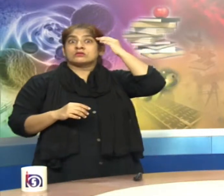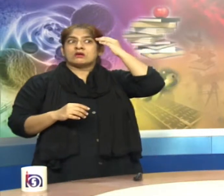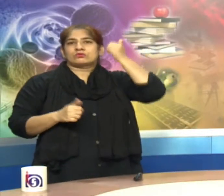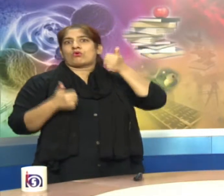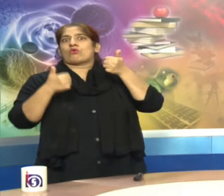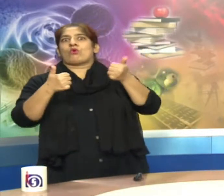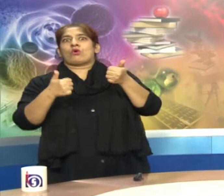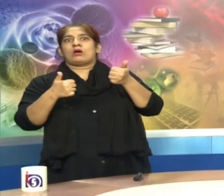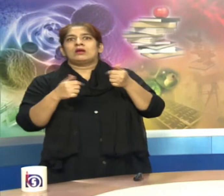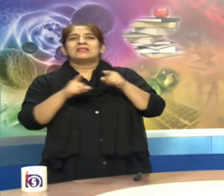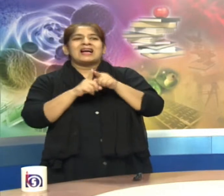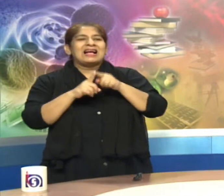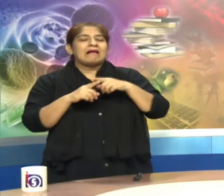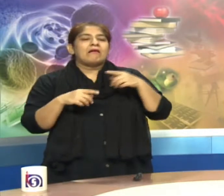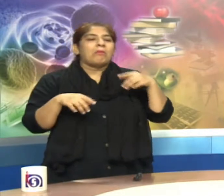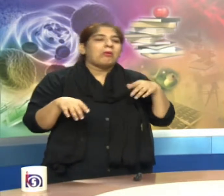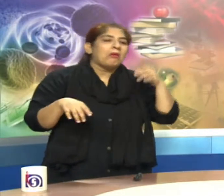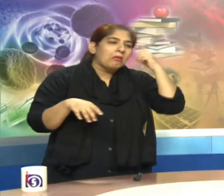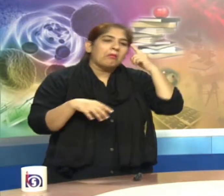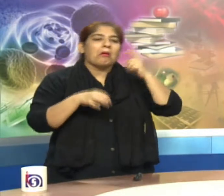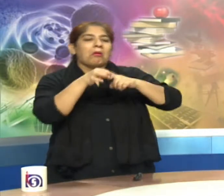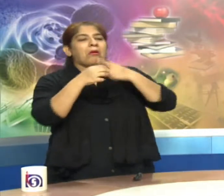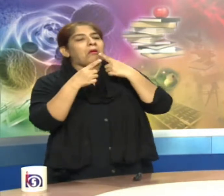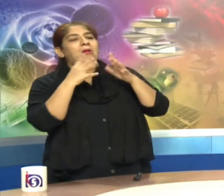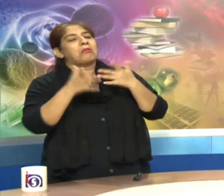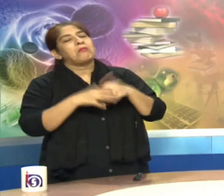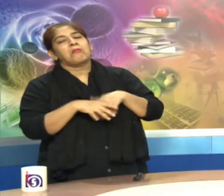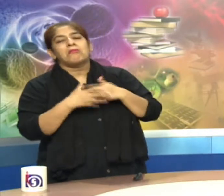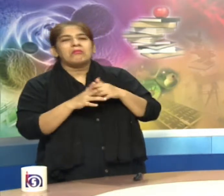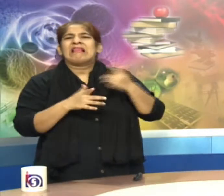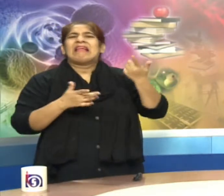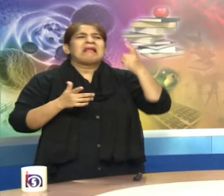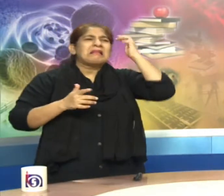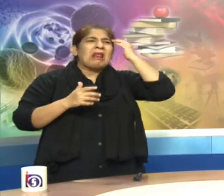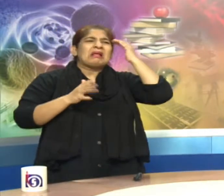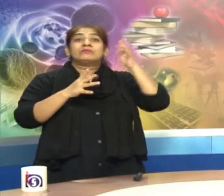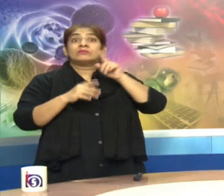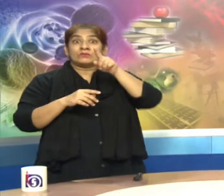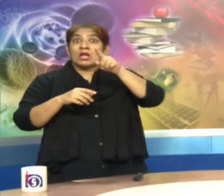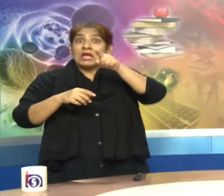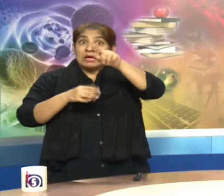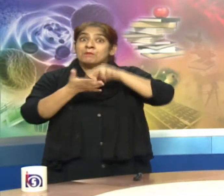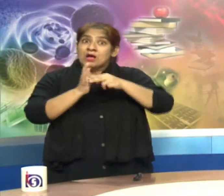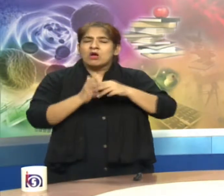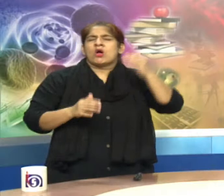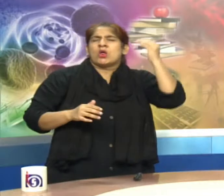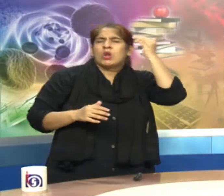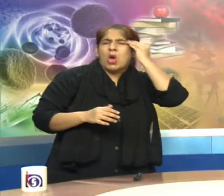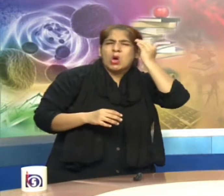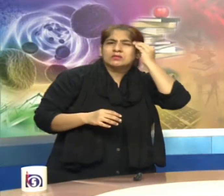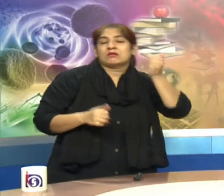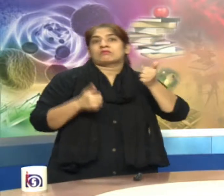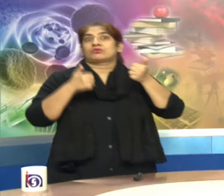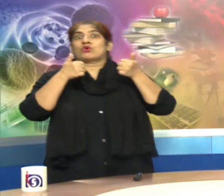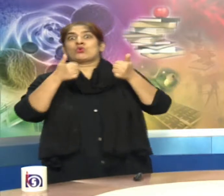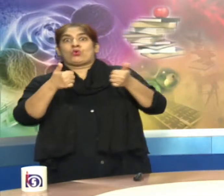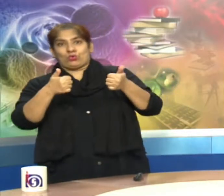The fourth quality of a salesman is they have a good knowledge. If the salesman